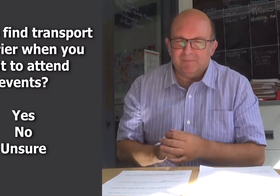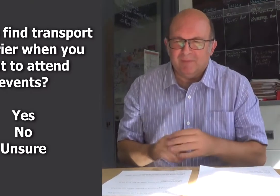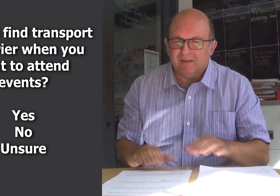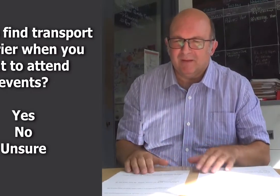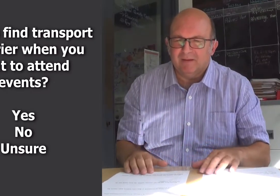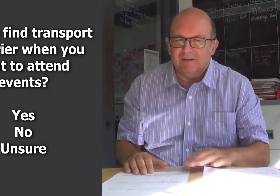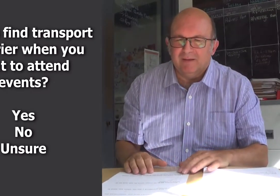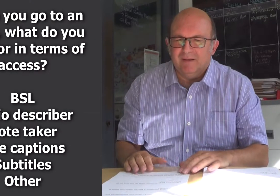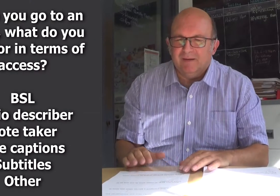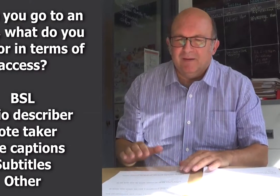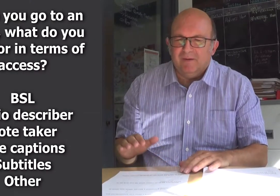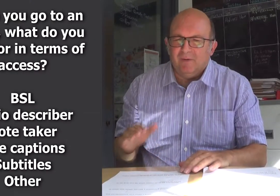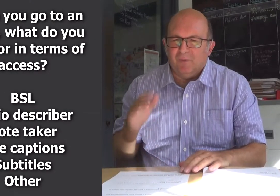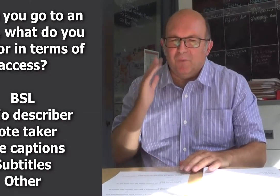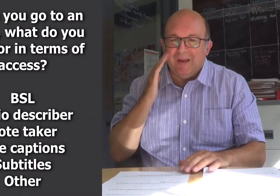unsure.